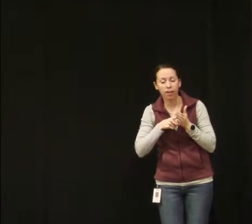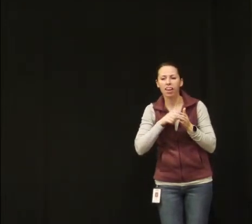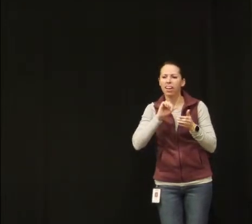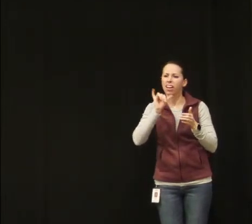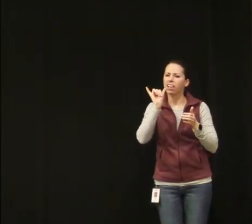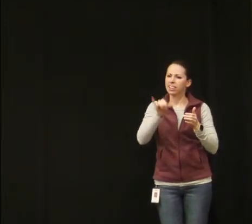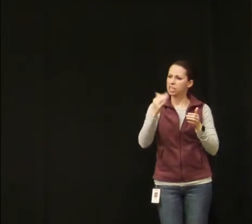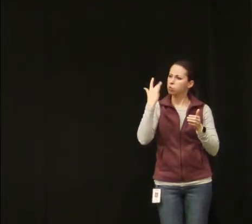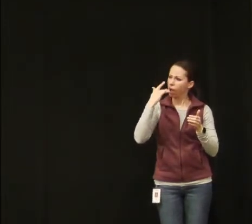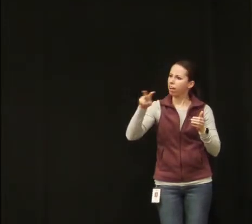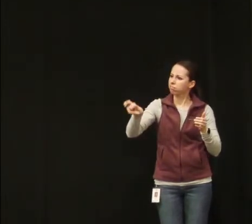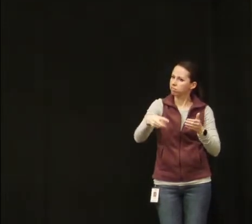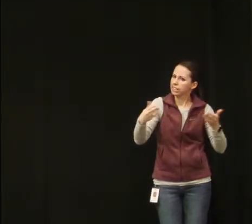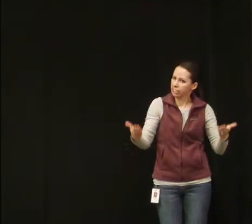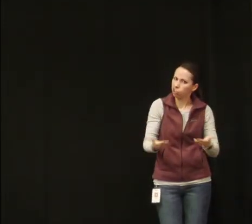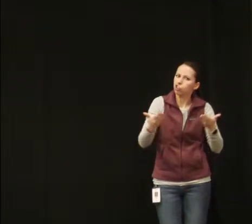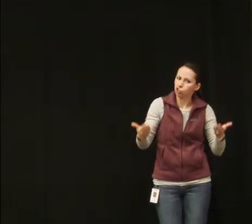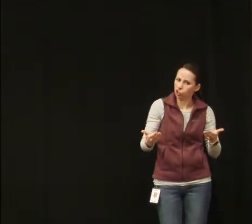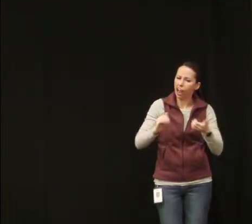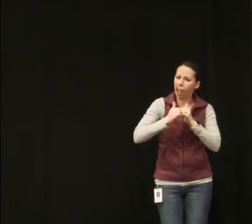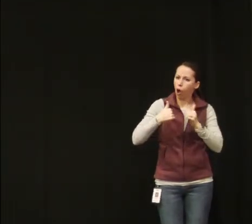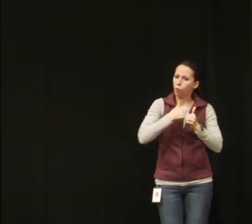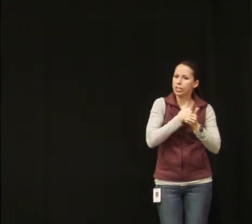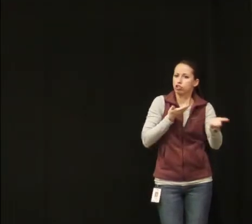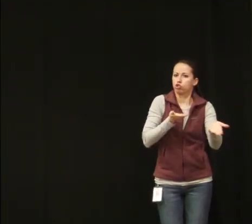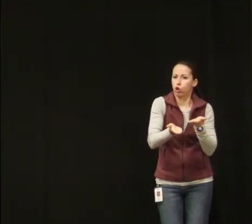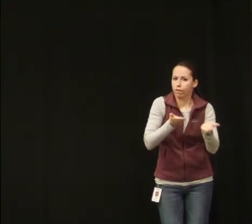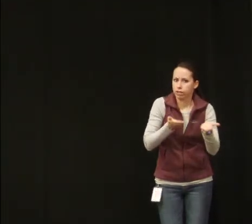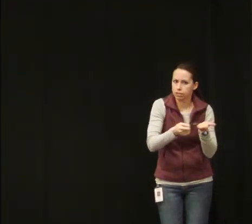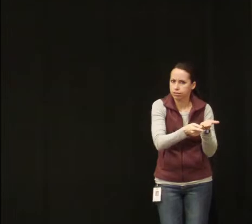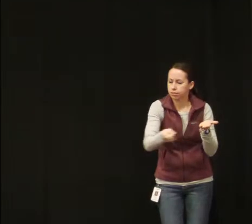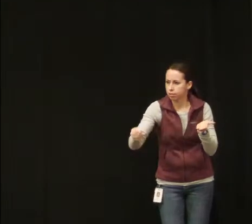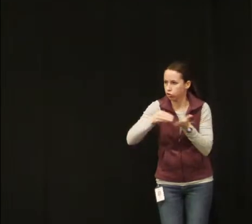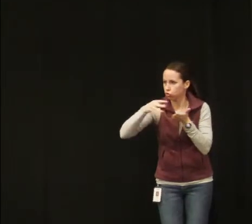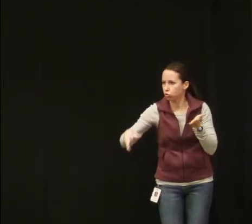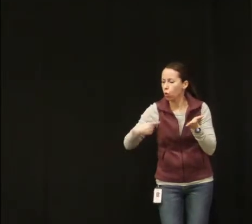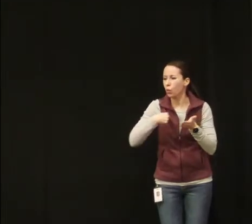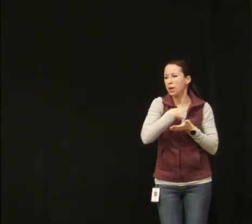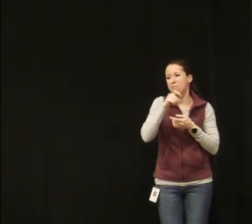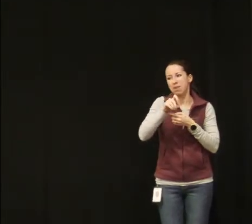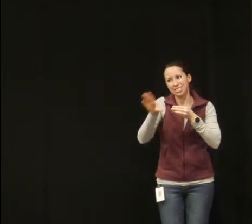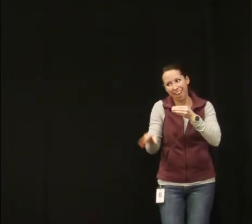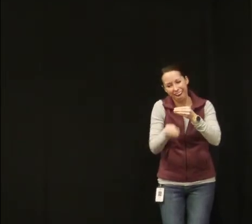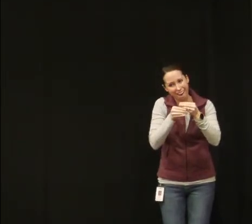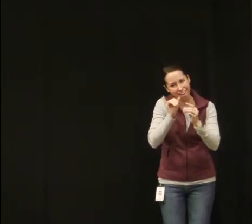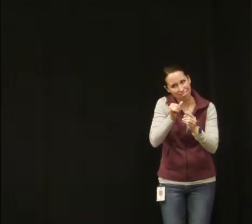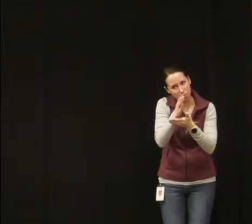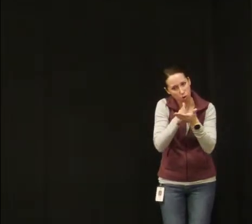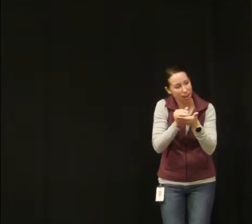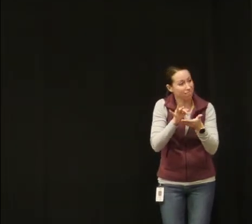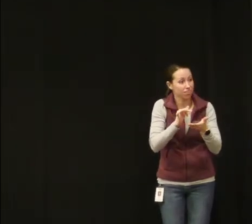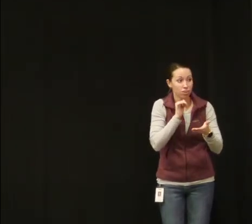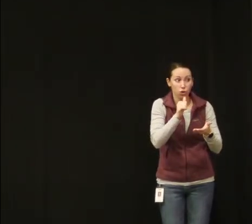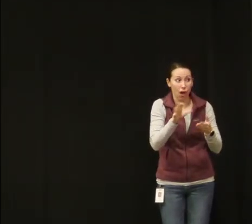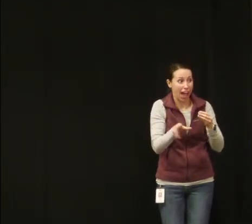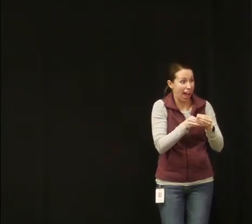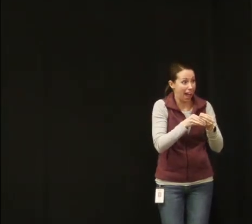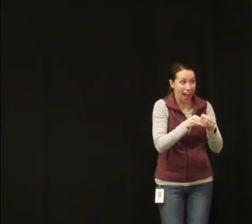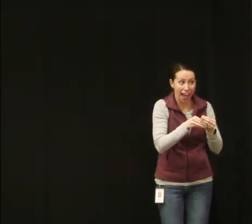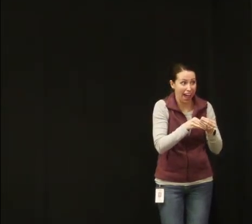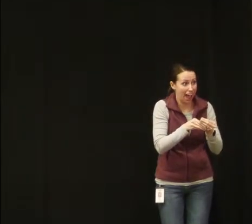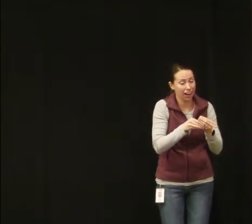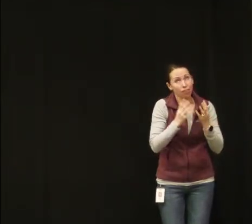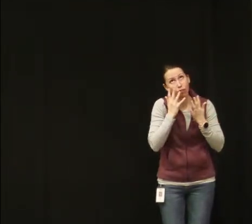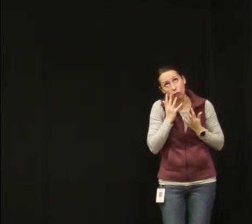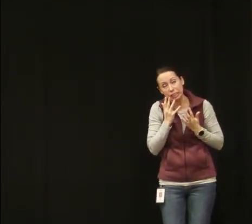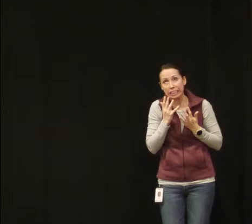they're here. That's how we are servicing them. So we have to get that piece in. If we don't get that piece in, and